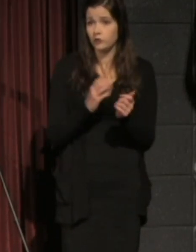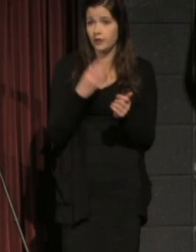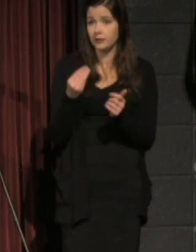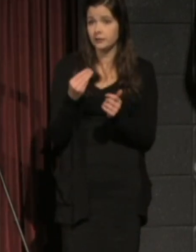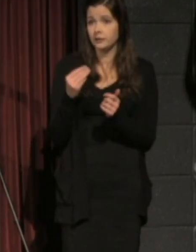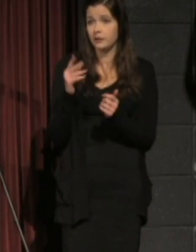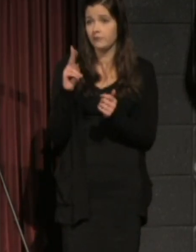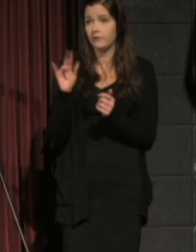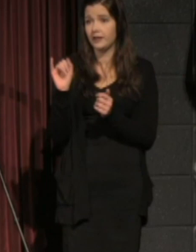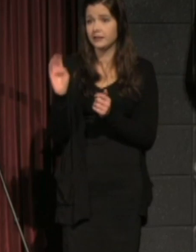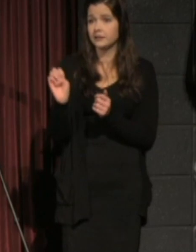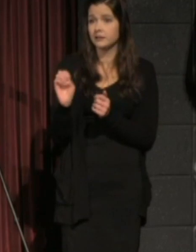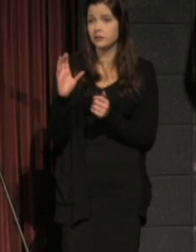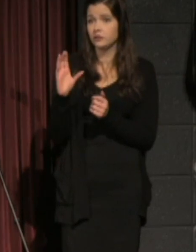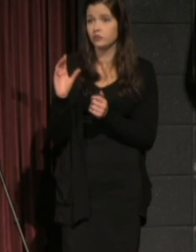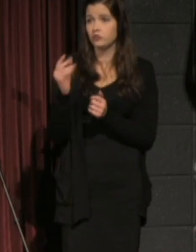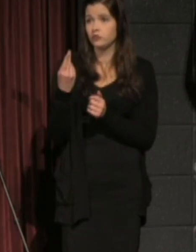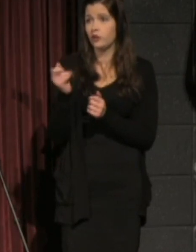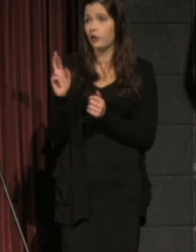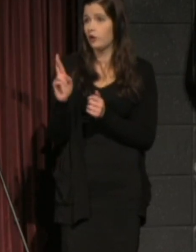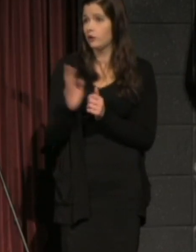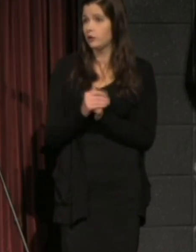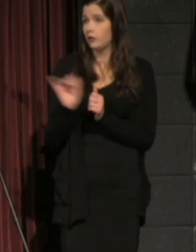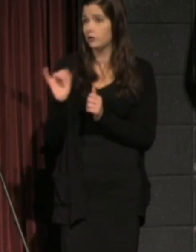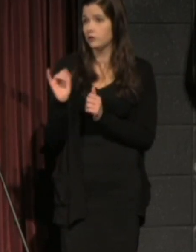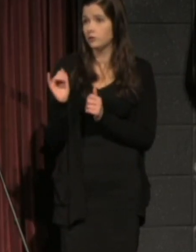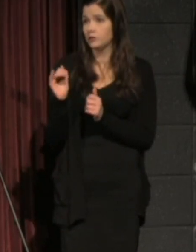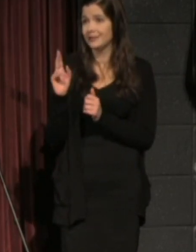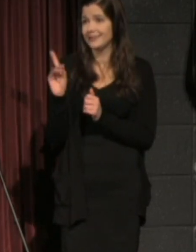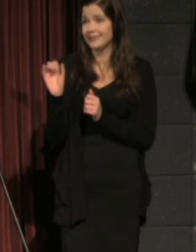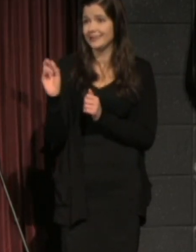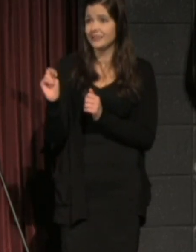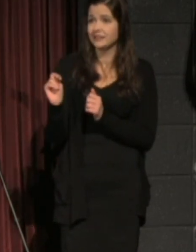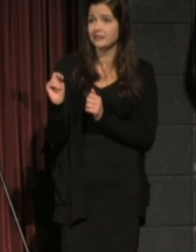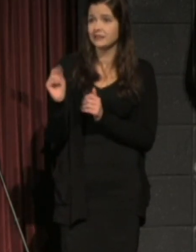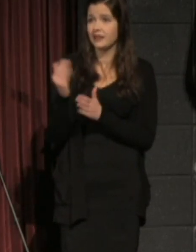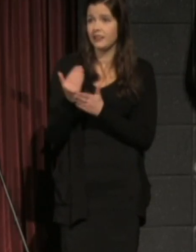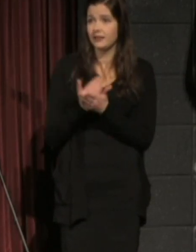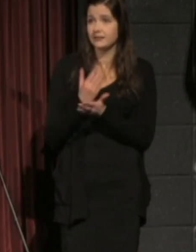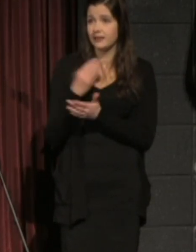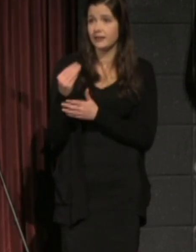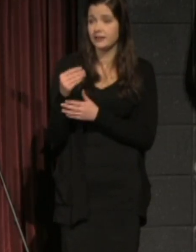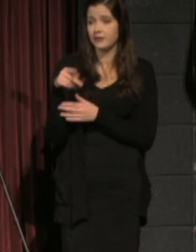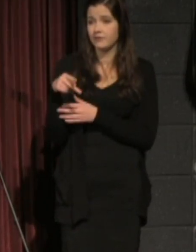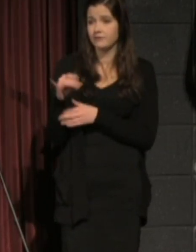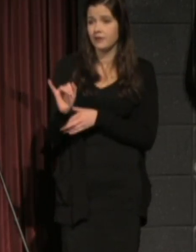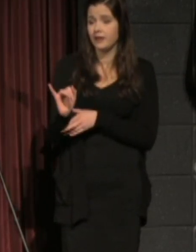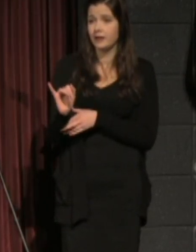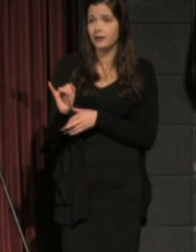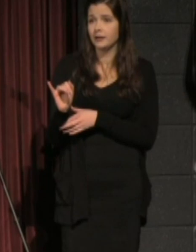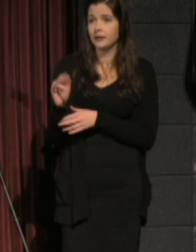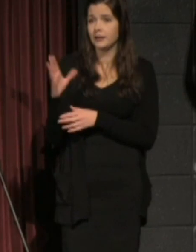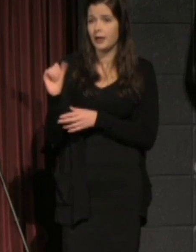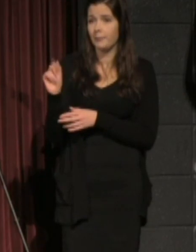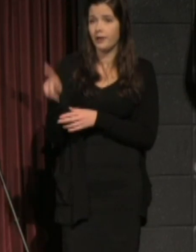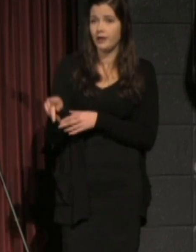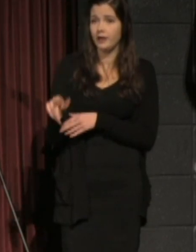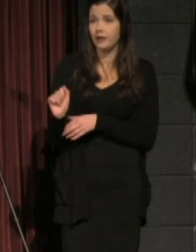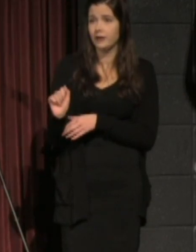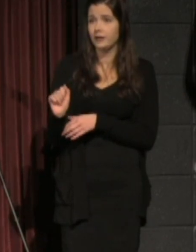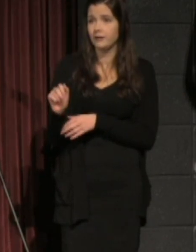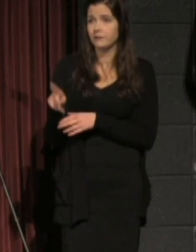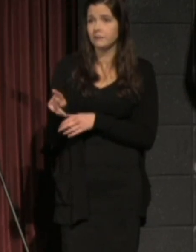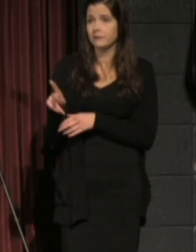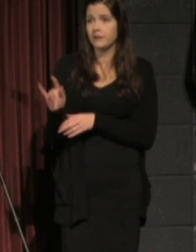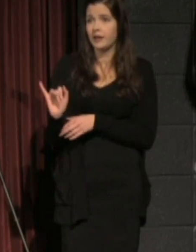chair. Sarah was also named to the Dean's List and a member of the Phi Kappa Phi National Honor Society. Sarah received